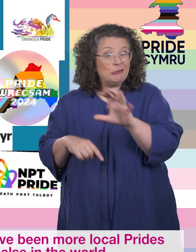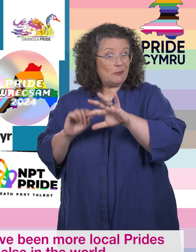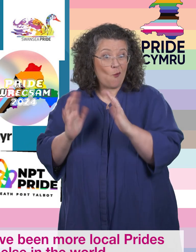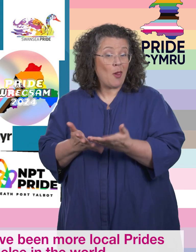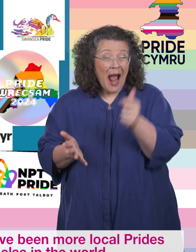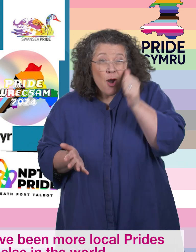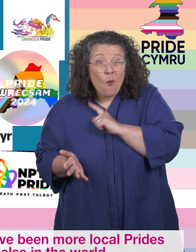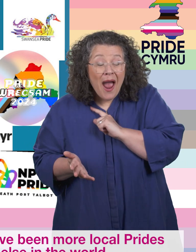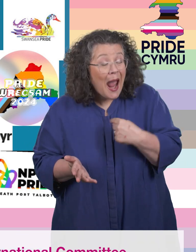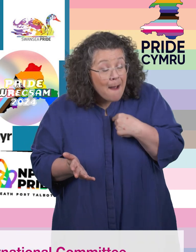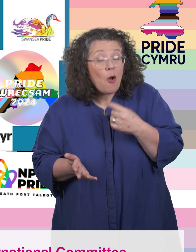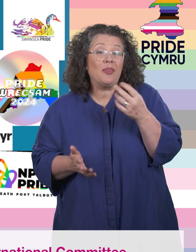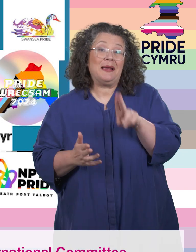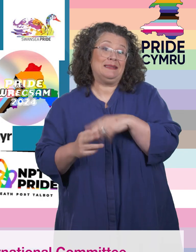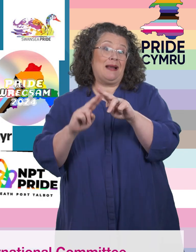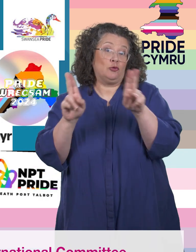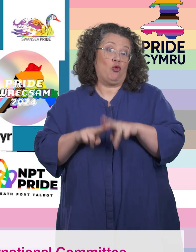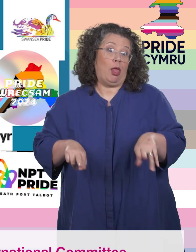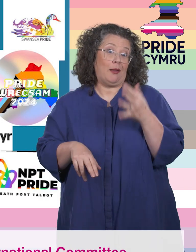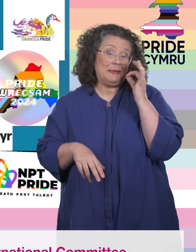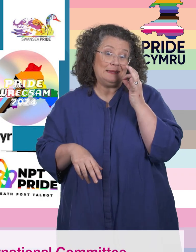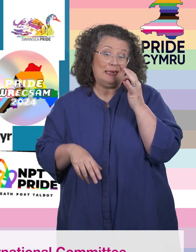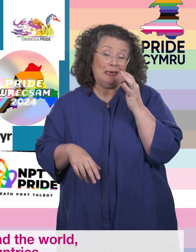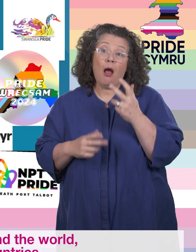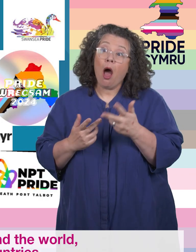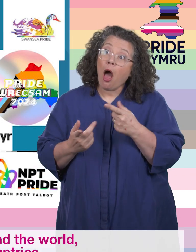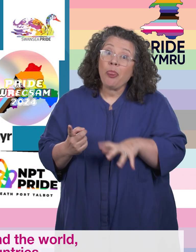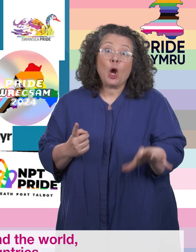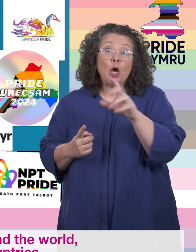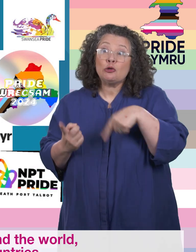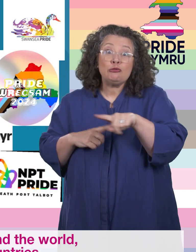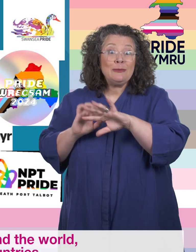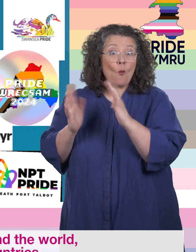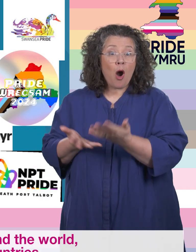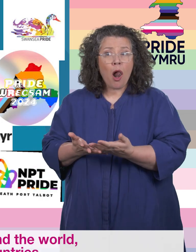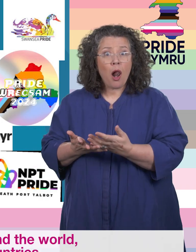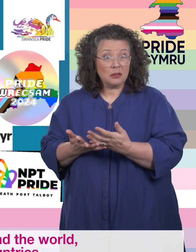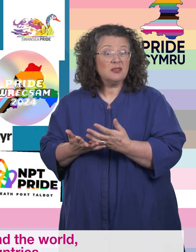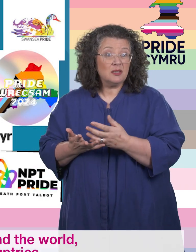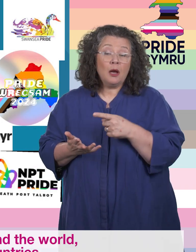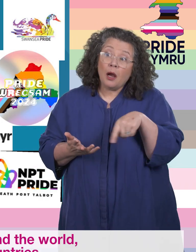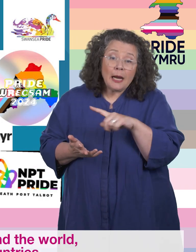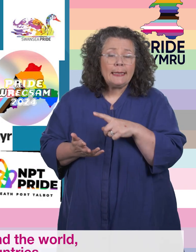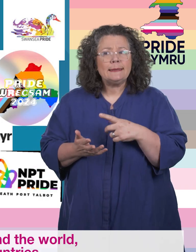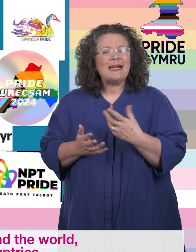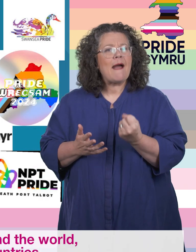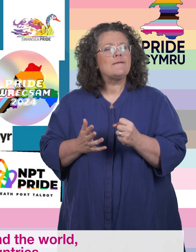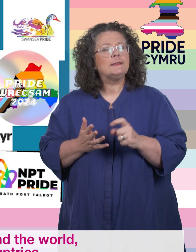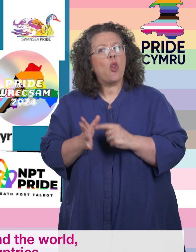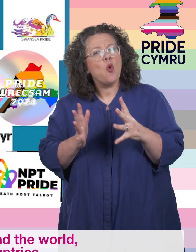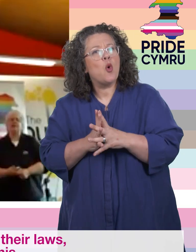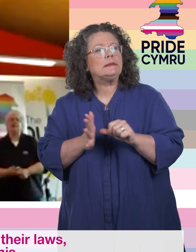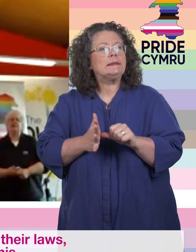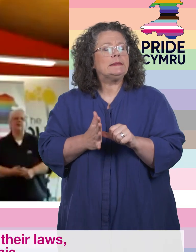than anywhere else in the world. I know this because I'm on the international committee. And a lot of countries around the world, particularly those